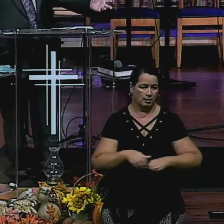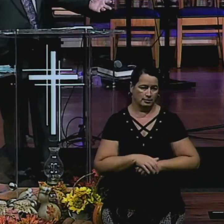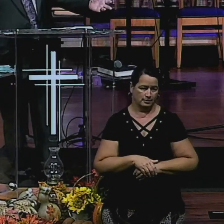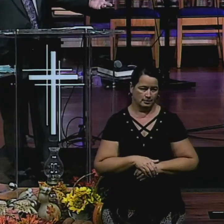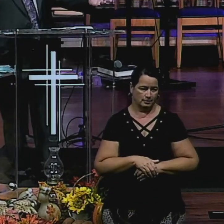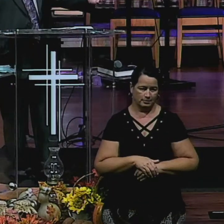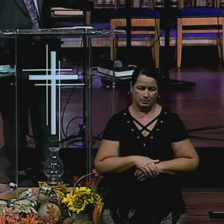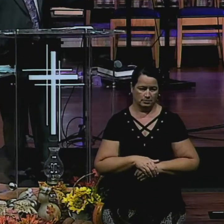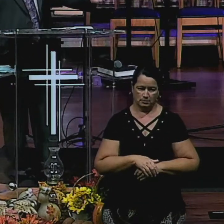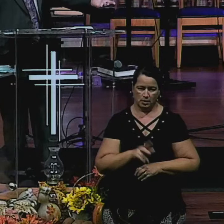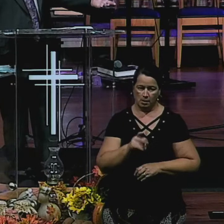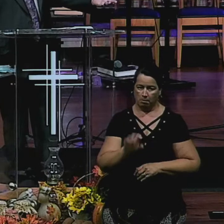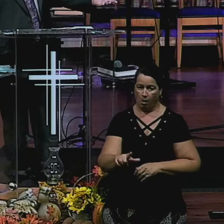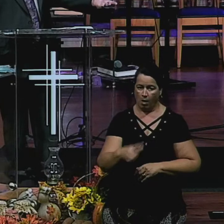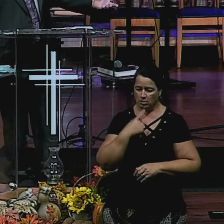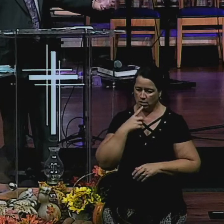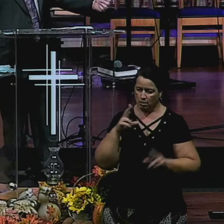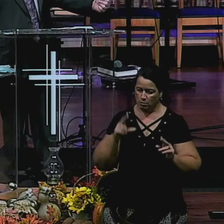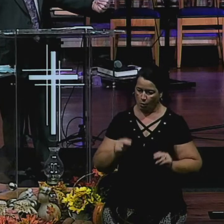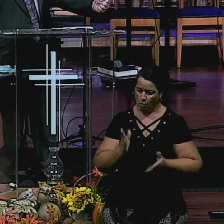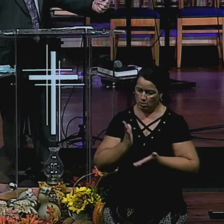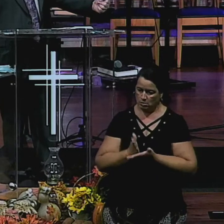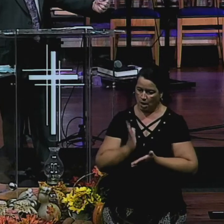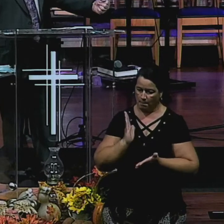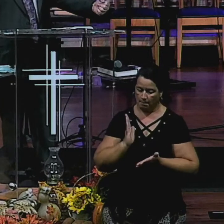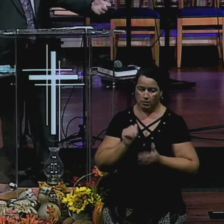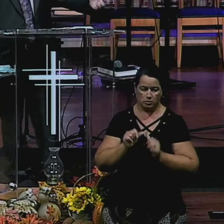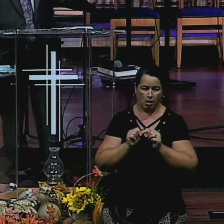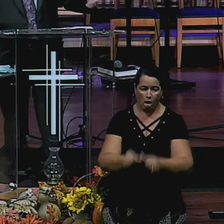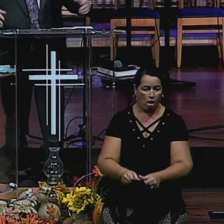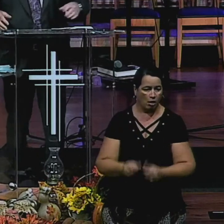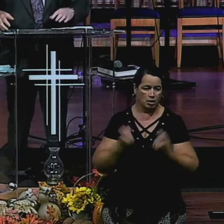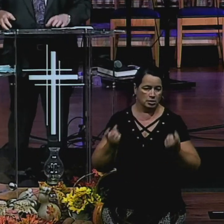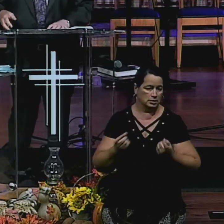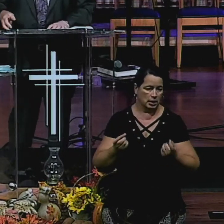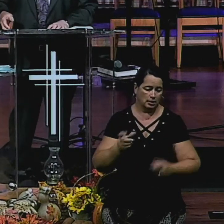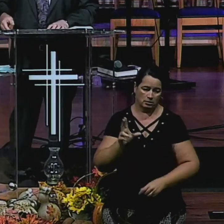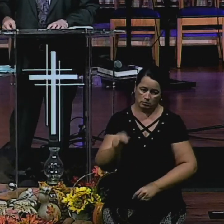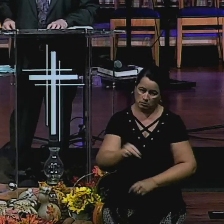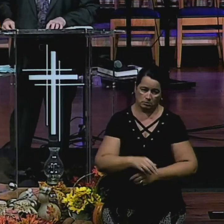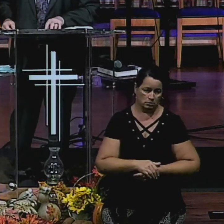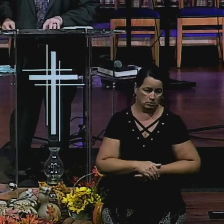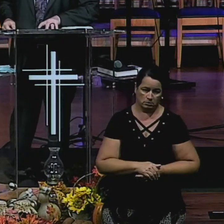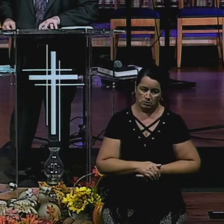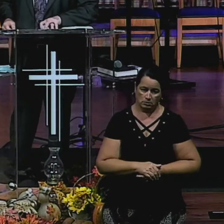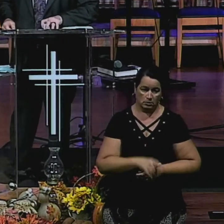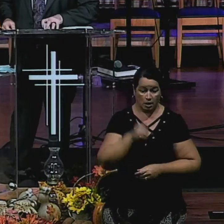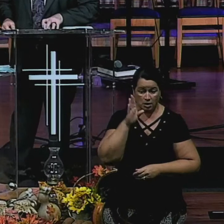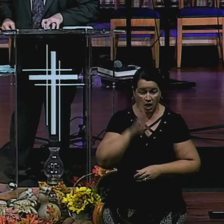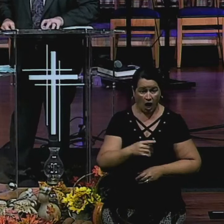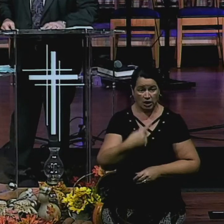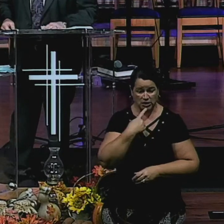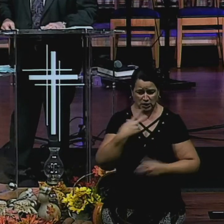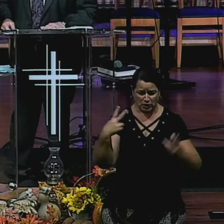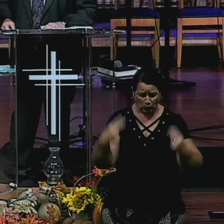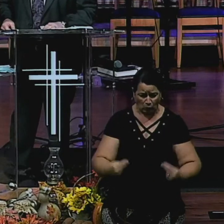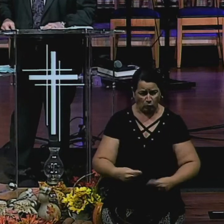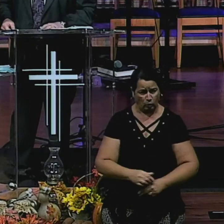Should we continue in sin to give God's grace a chance to keep on abounding? God